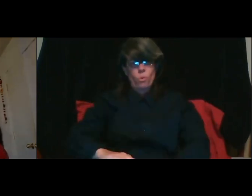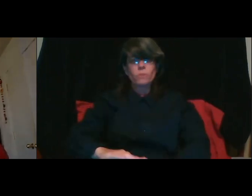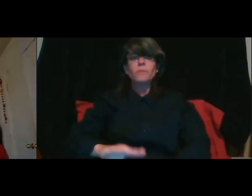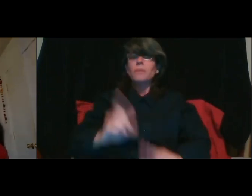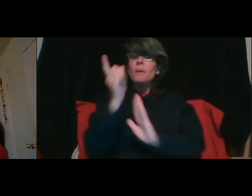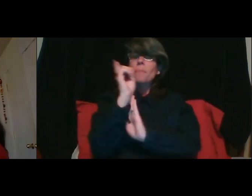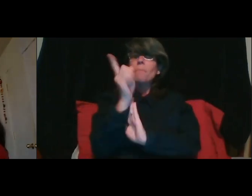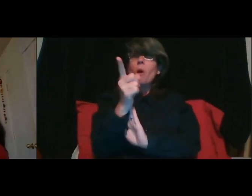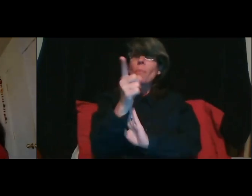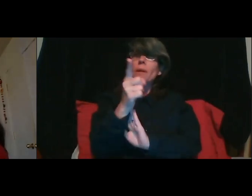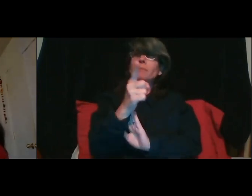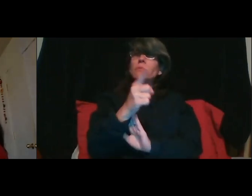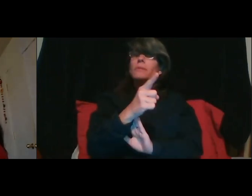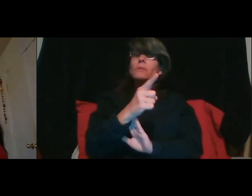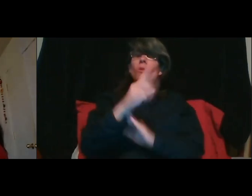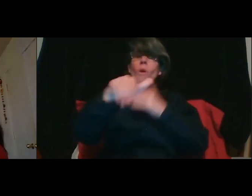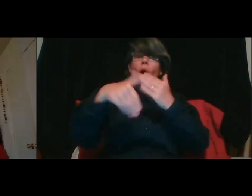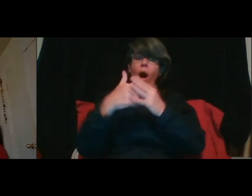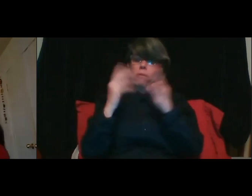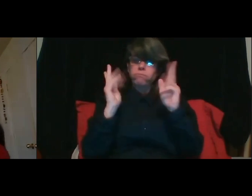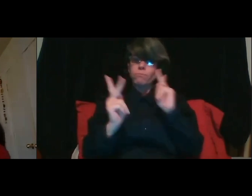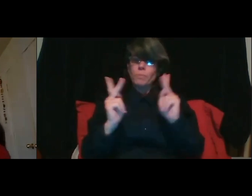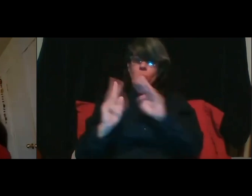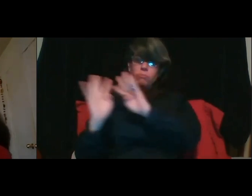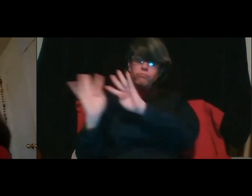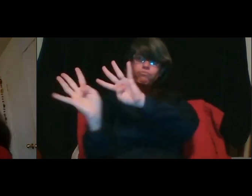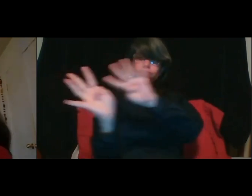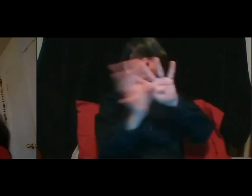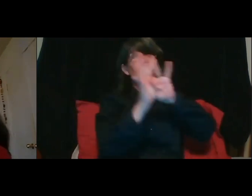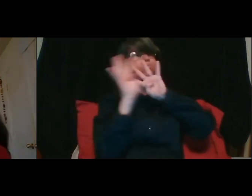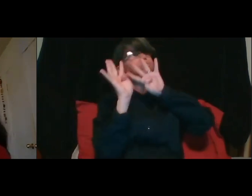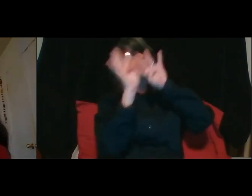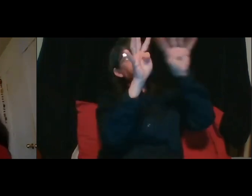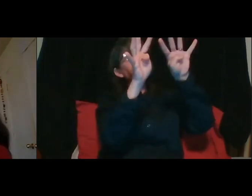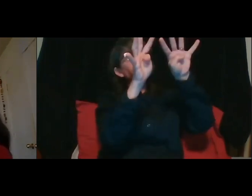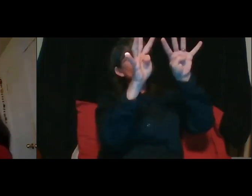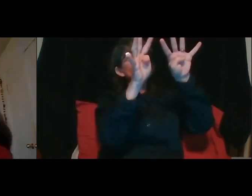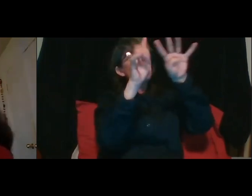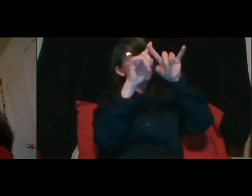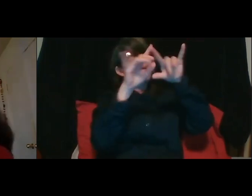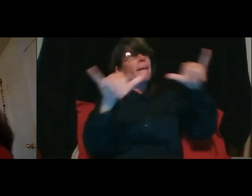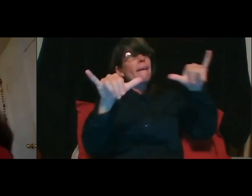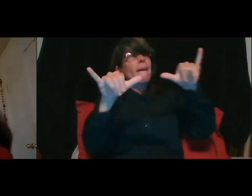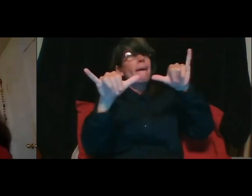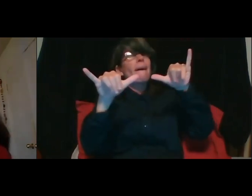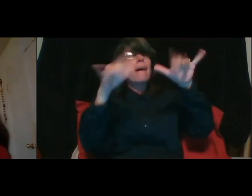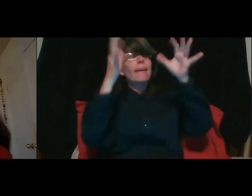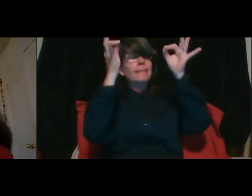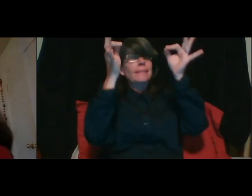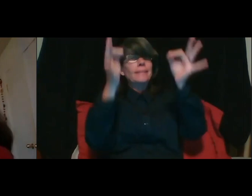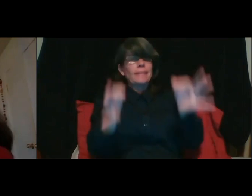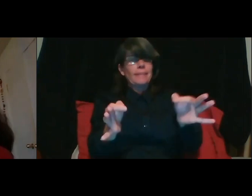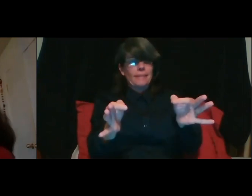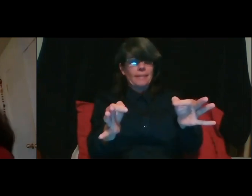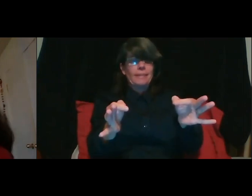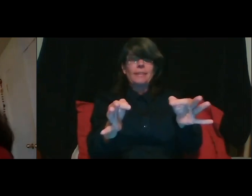looked up at the same time, looked into each other's eyes in unison, and decided once and for all to sing